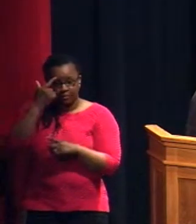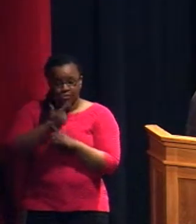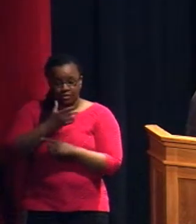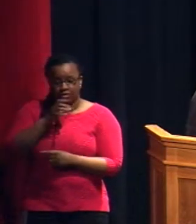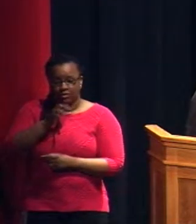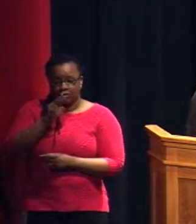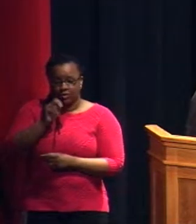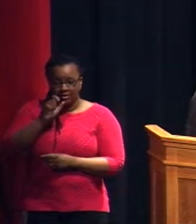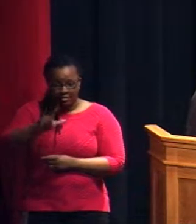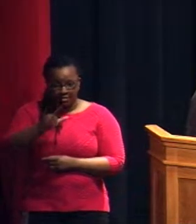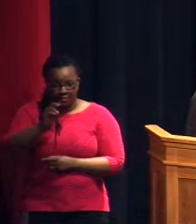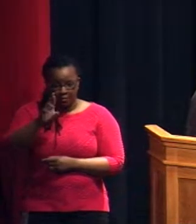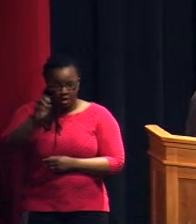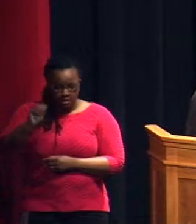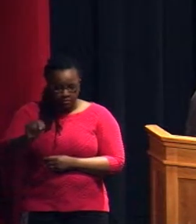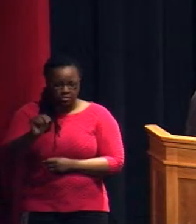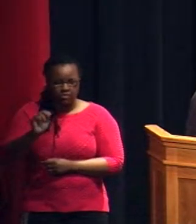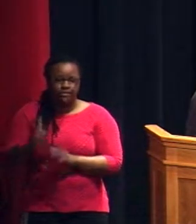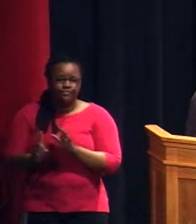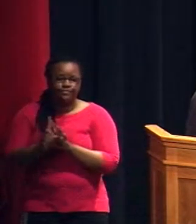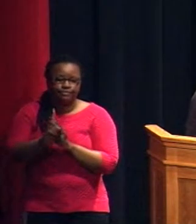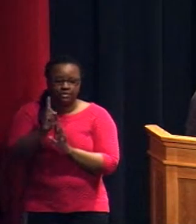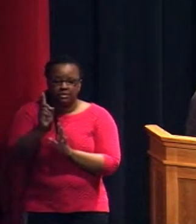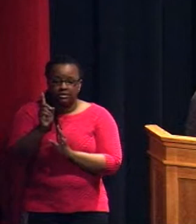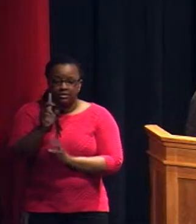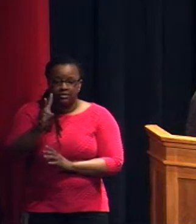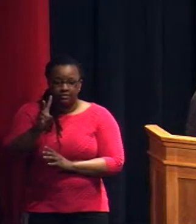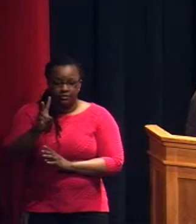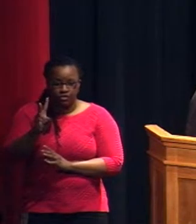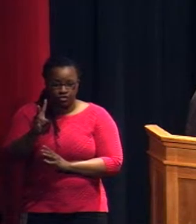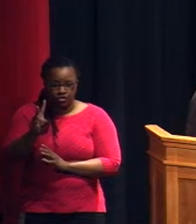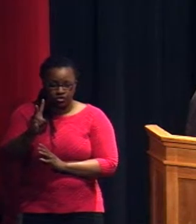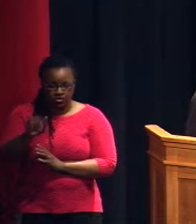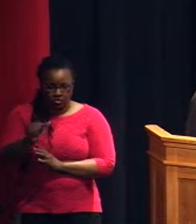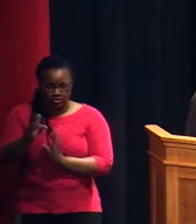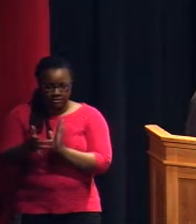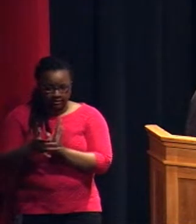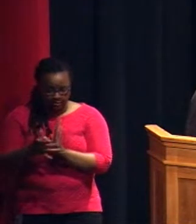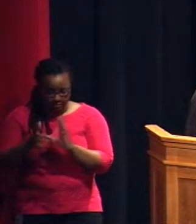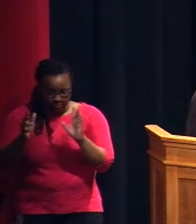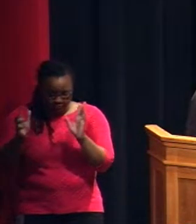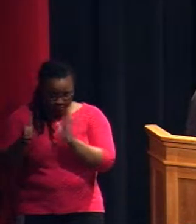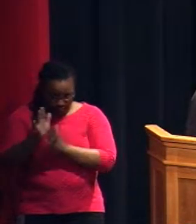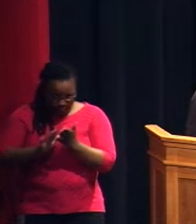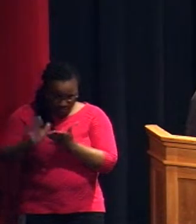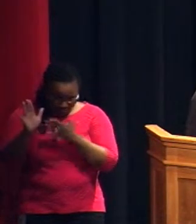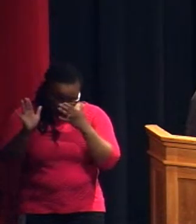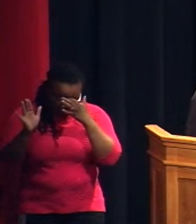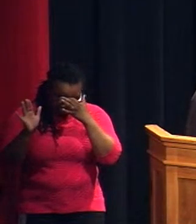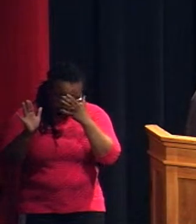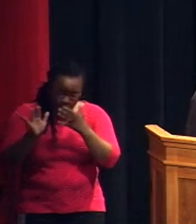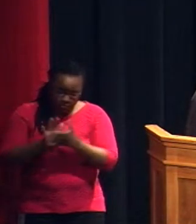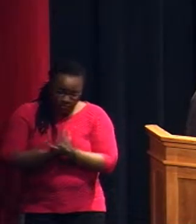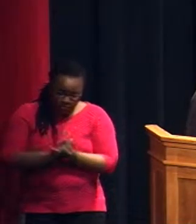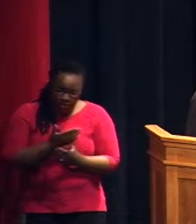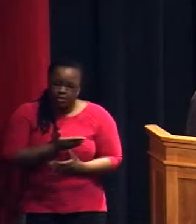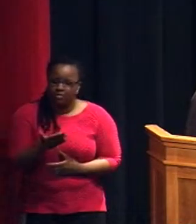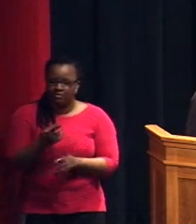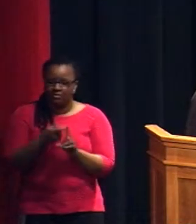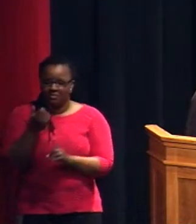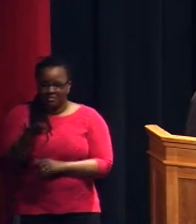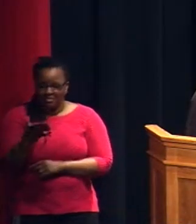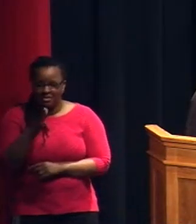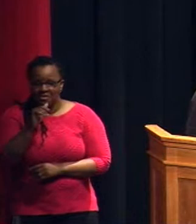who attended Virginia Tech and received All-American honors twice during his time there, was drafted into the NFL by the